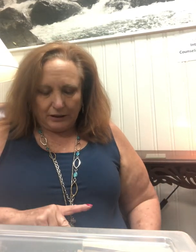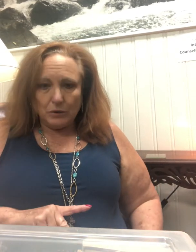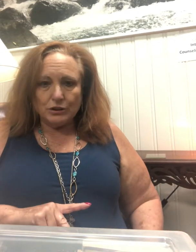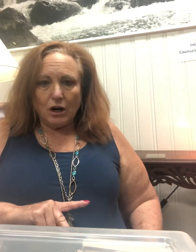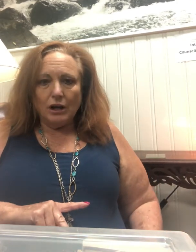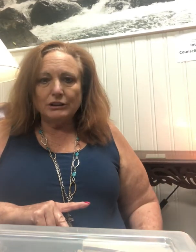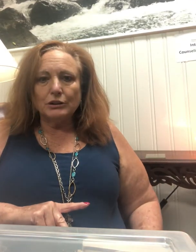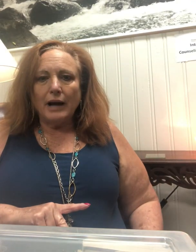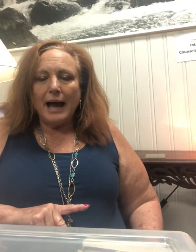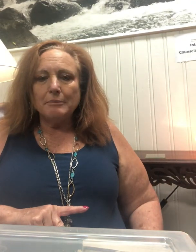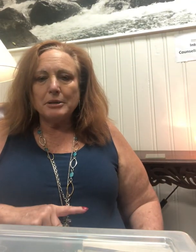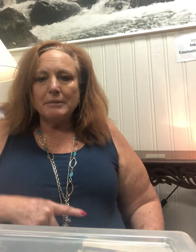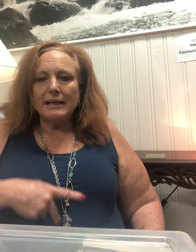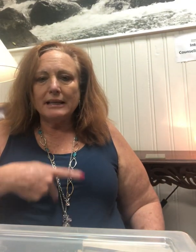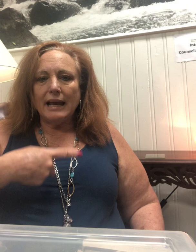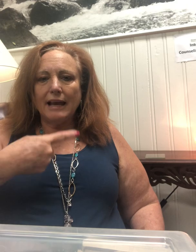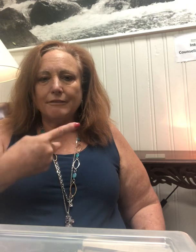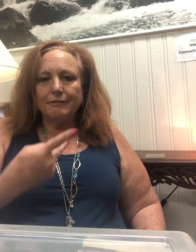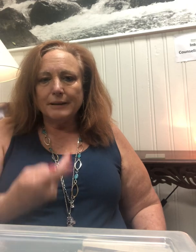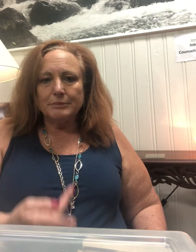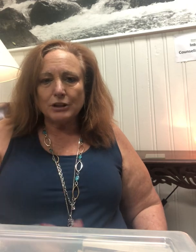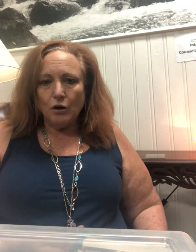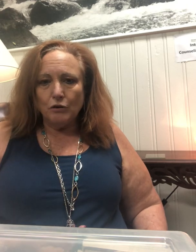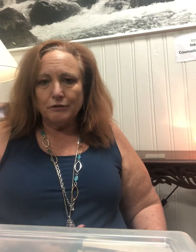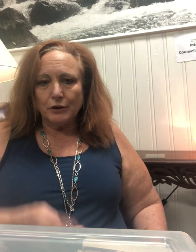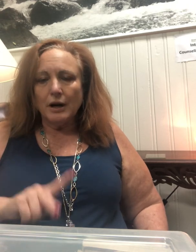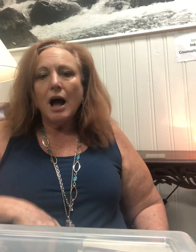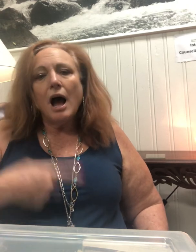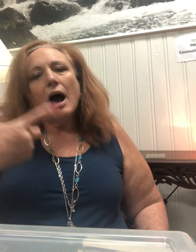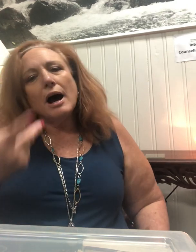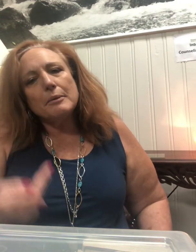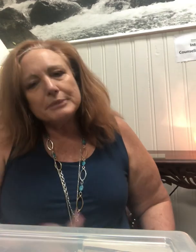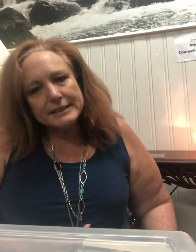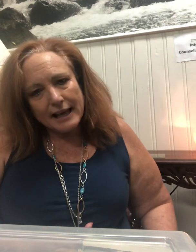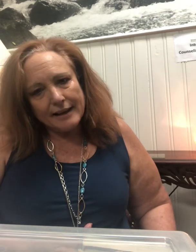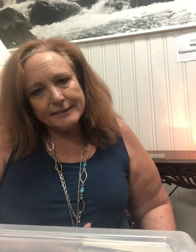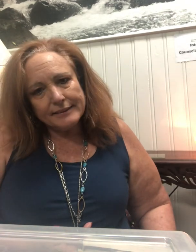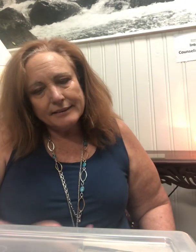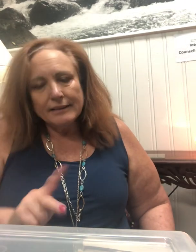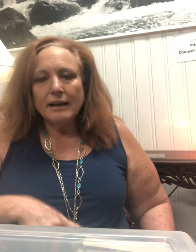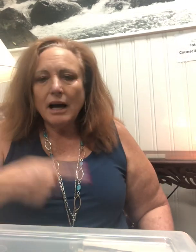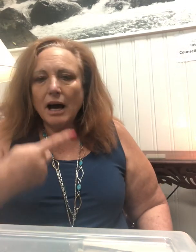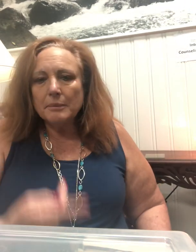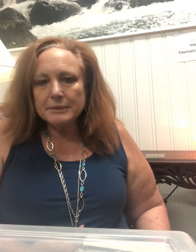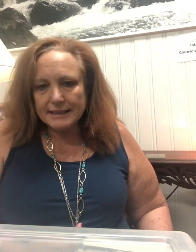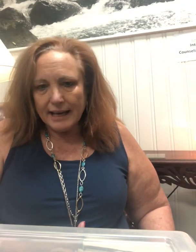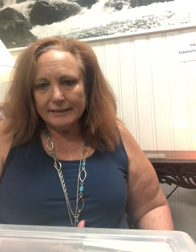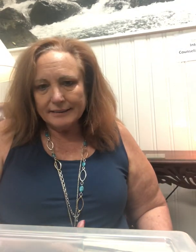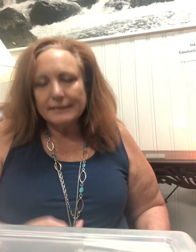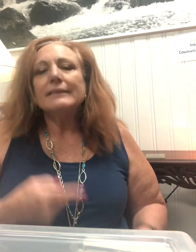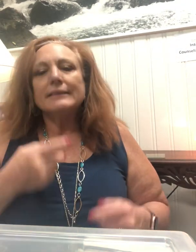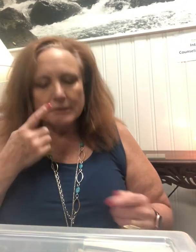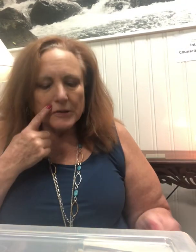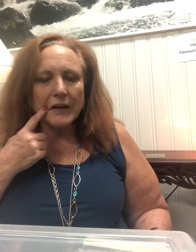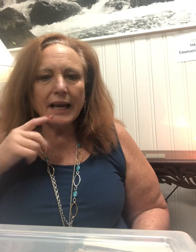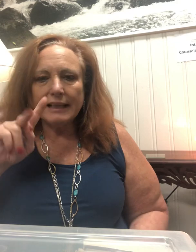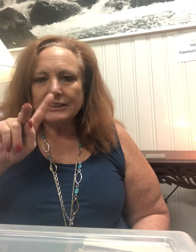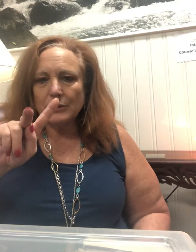goes on your abdomen and flips over. Upset, upset. Okay, so that's